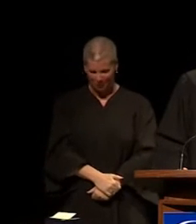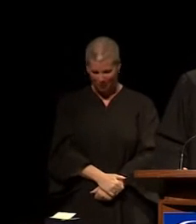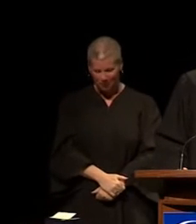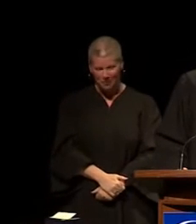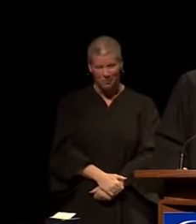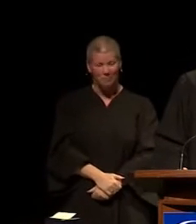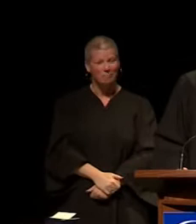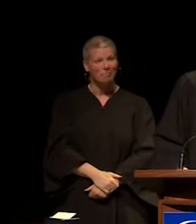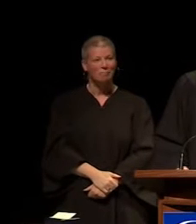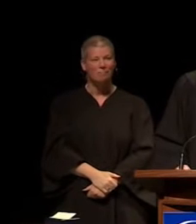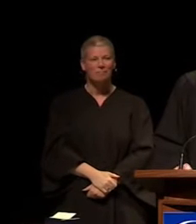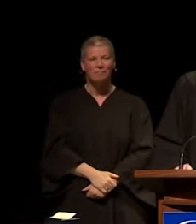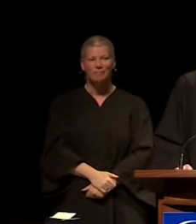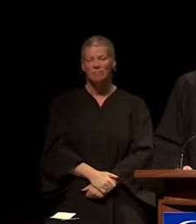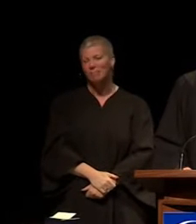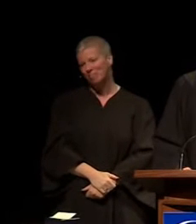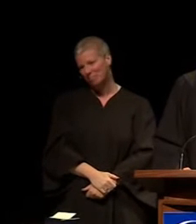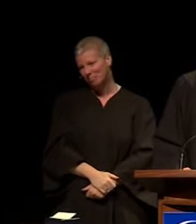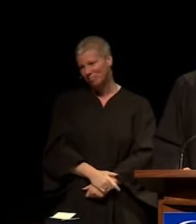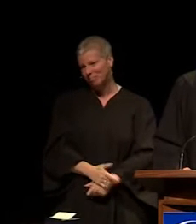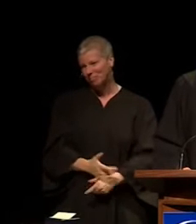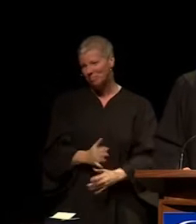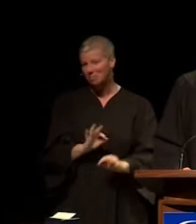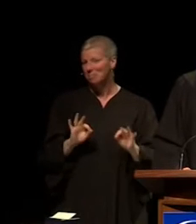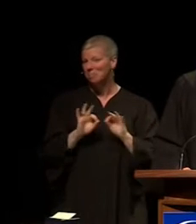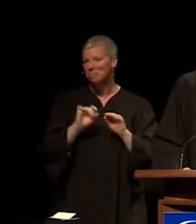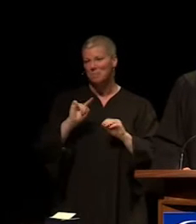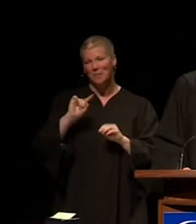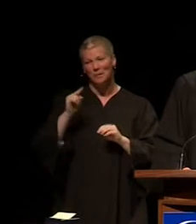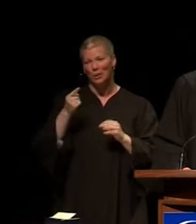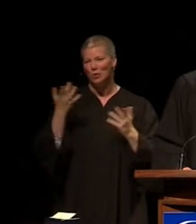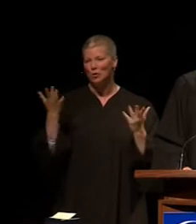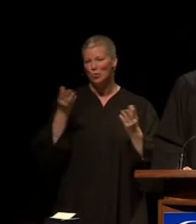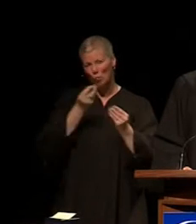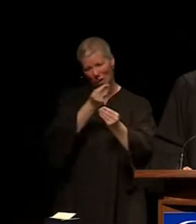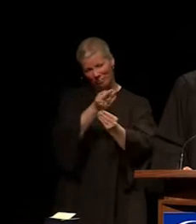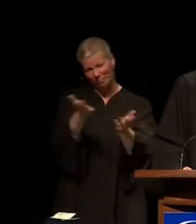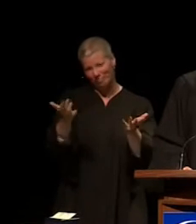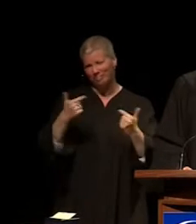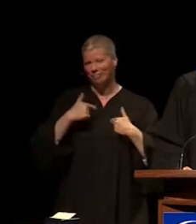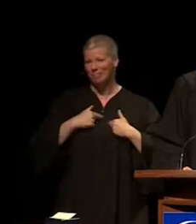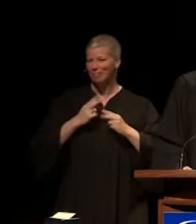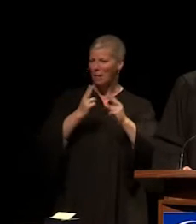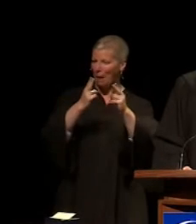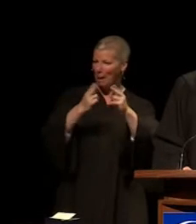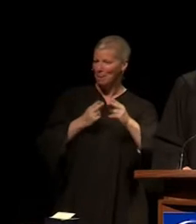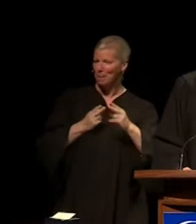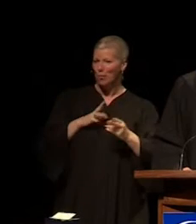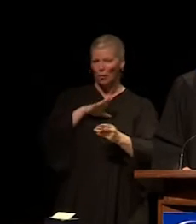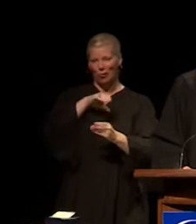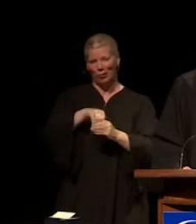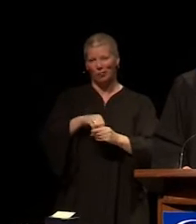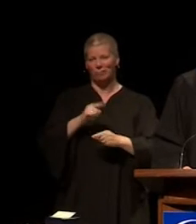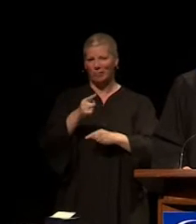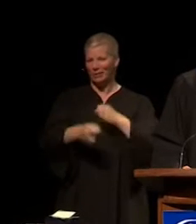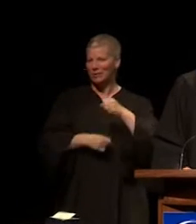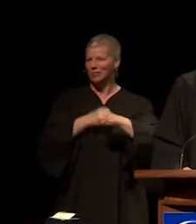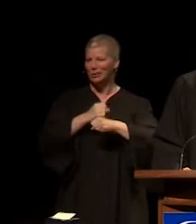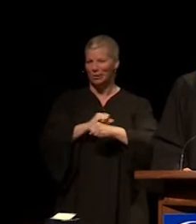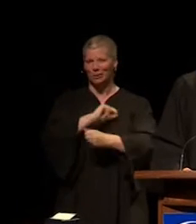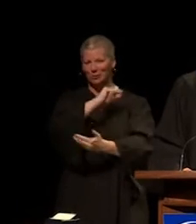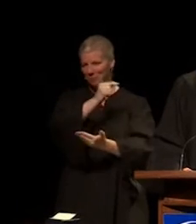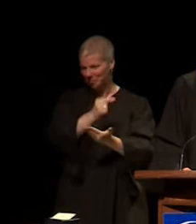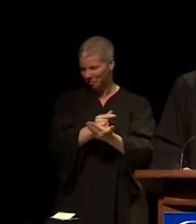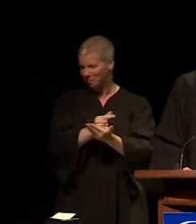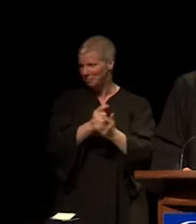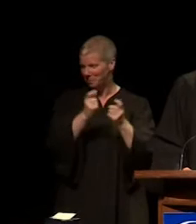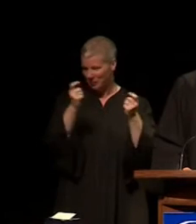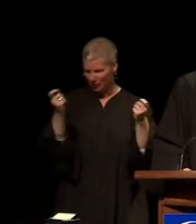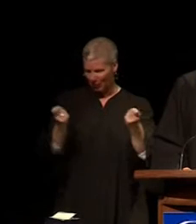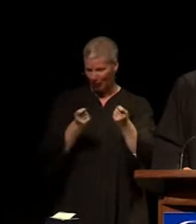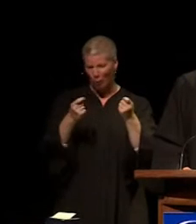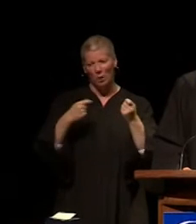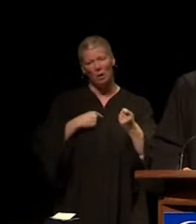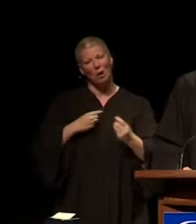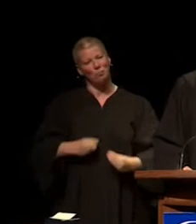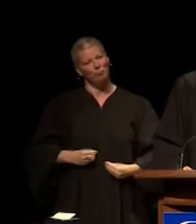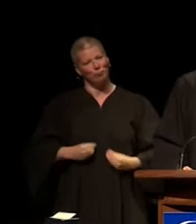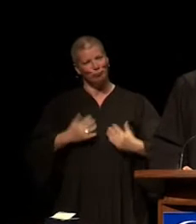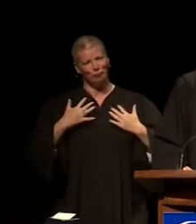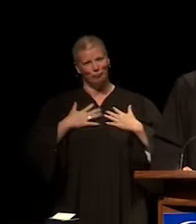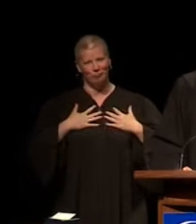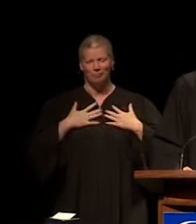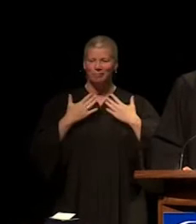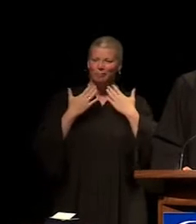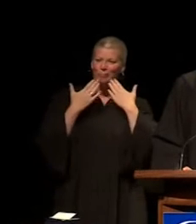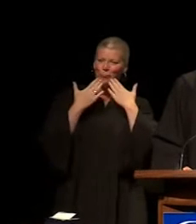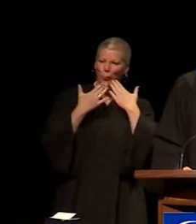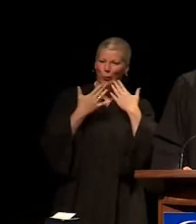First, I would like to express how honored I am to take part in this year's convocation. I am extremely grateful to have